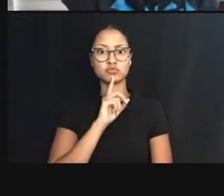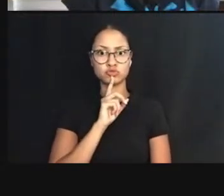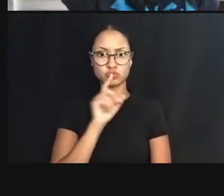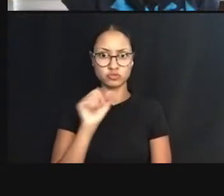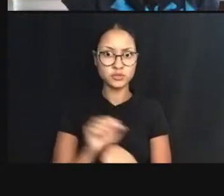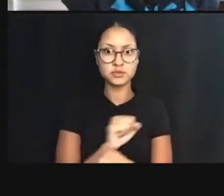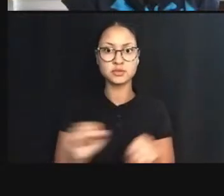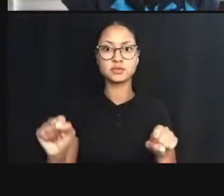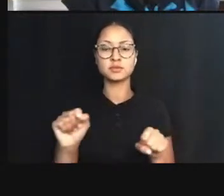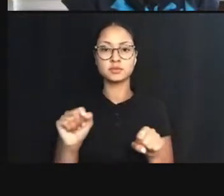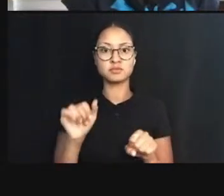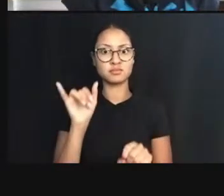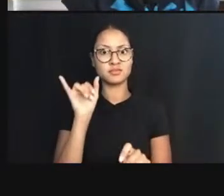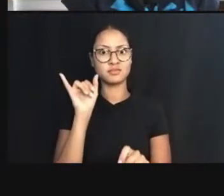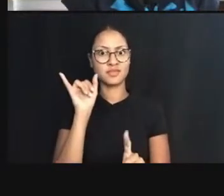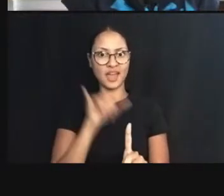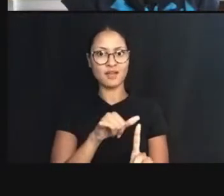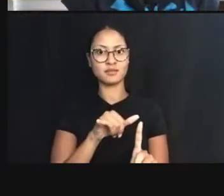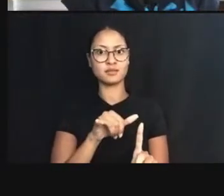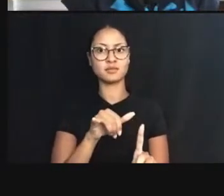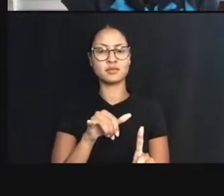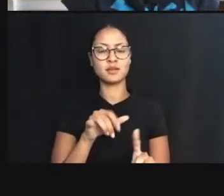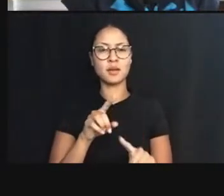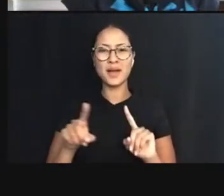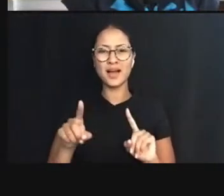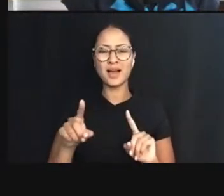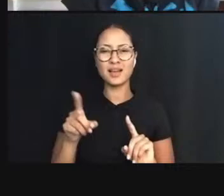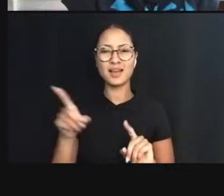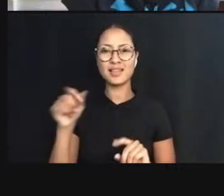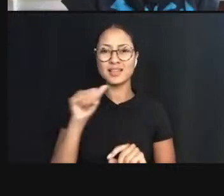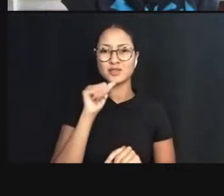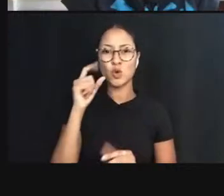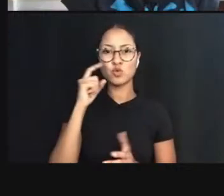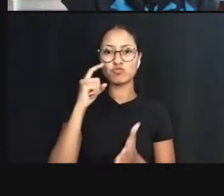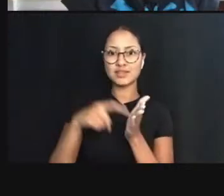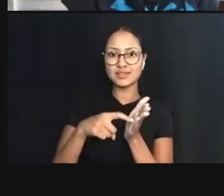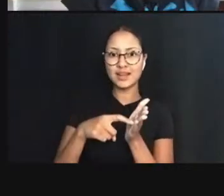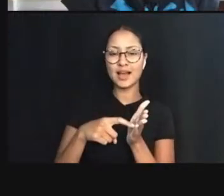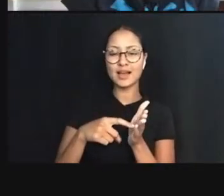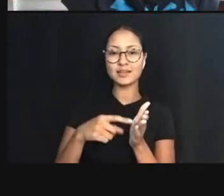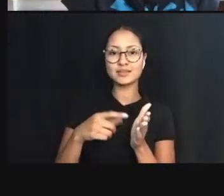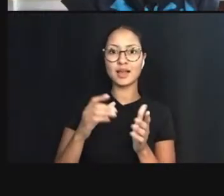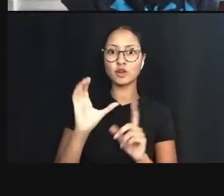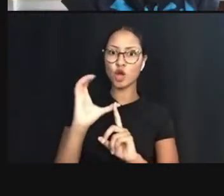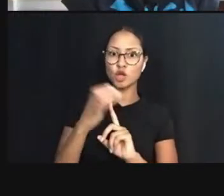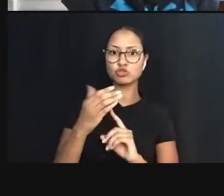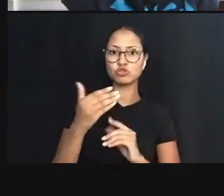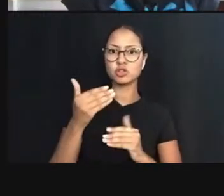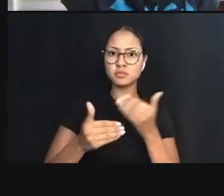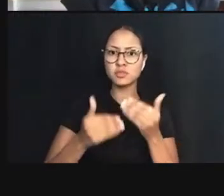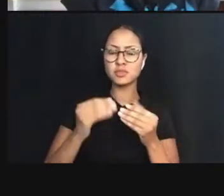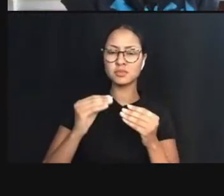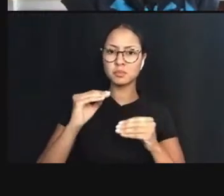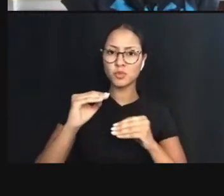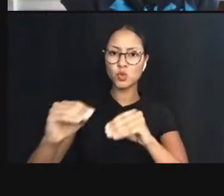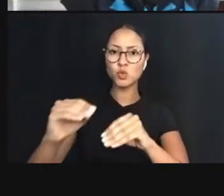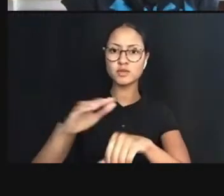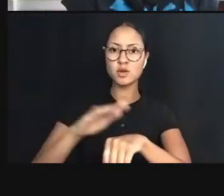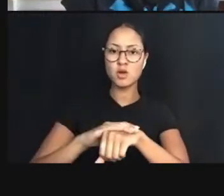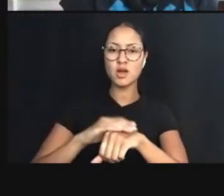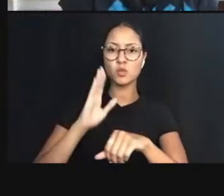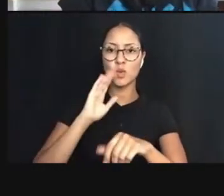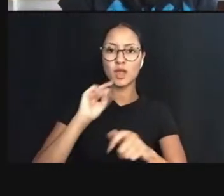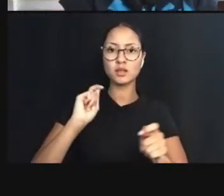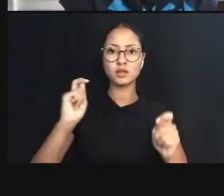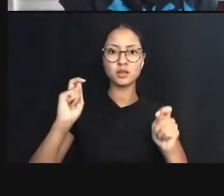with. They have to both coexist in order for us to continue to live, right? I think that